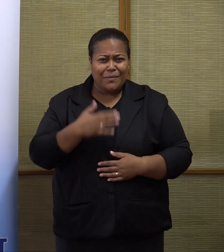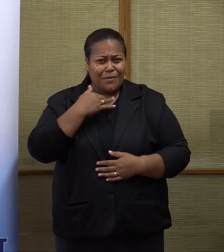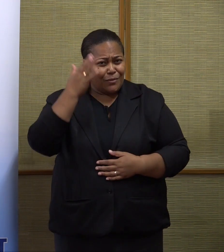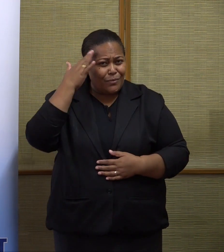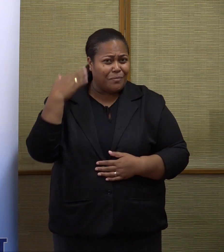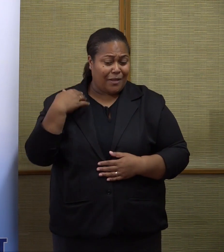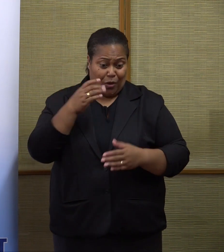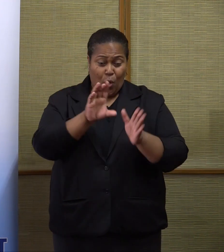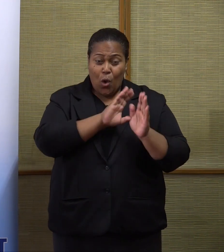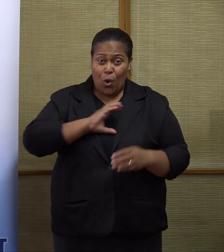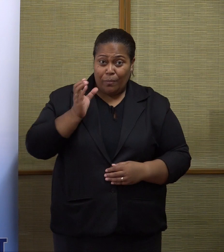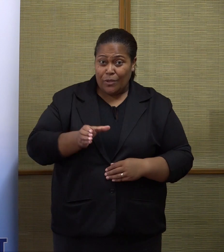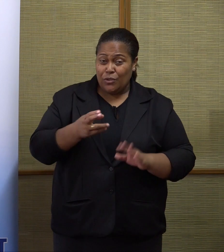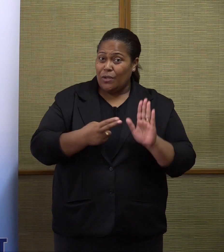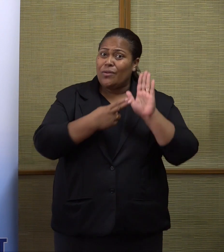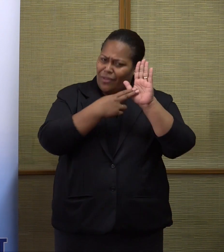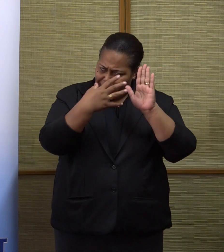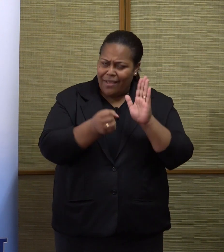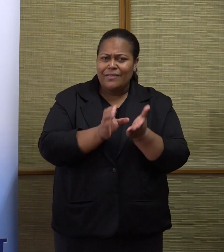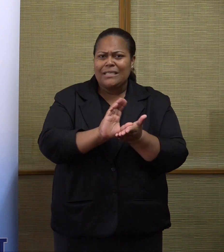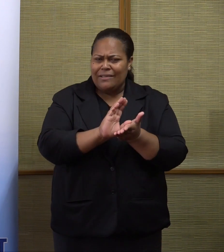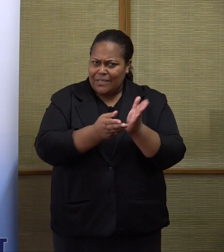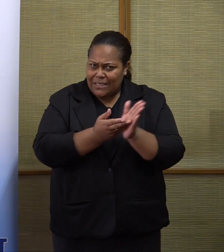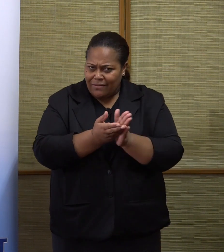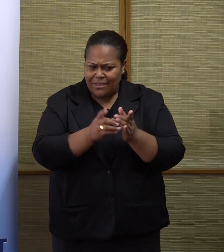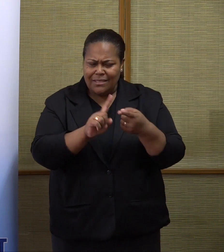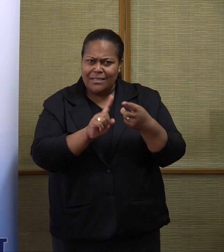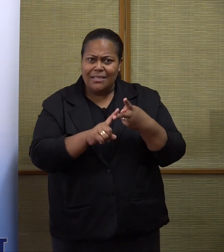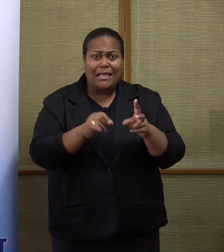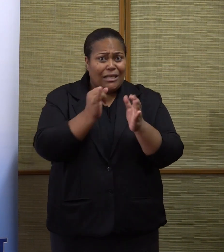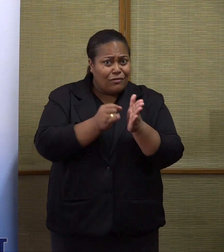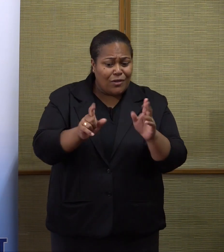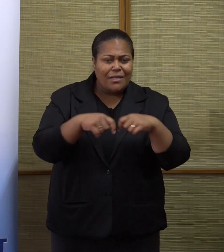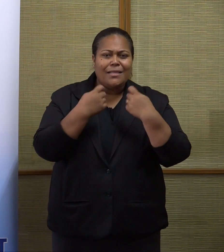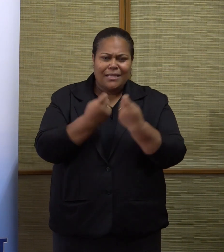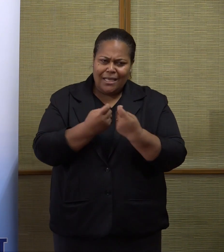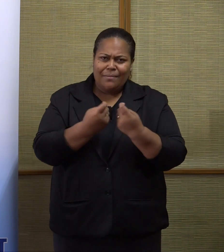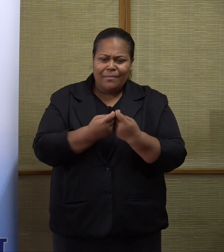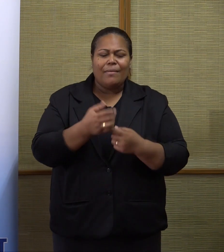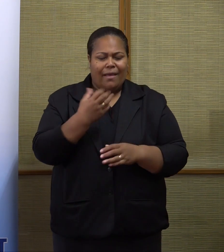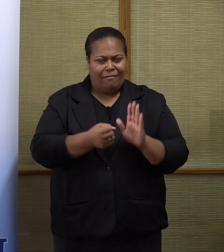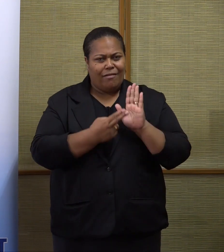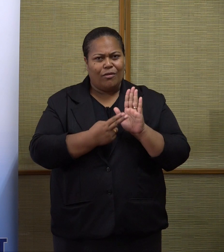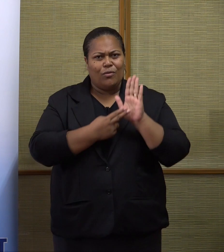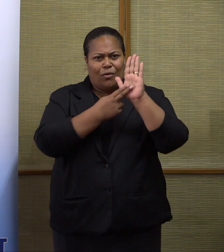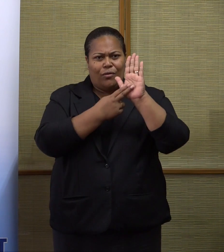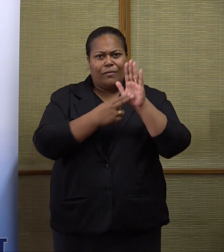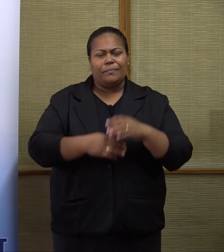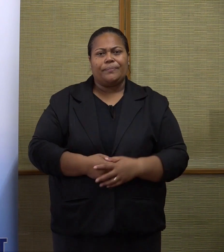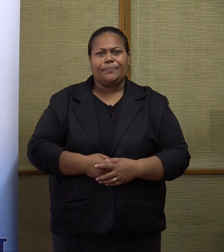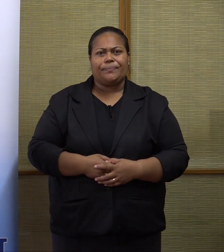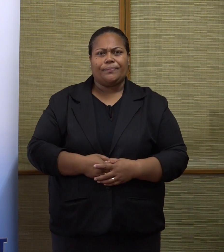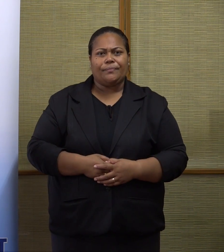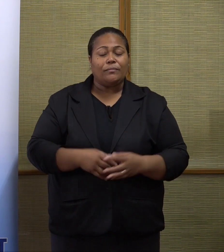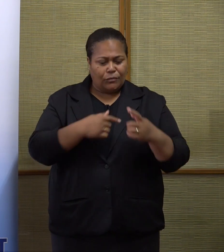example, Commissioner Northern, he's got civil service, he's got infrastructure team that are in the Northern Division. We will